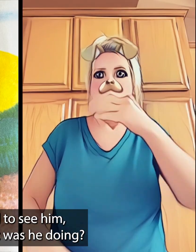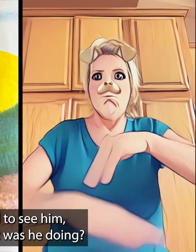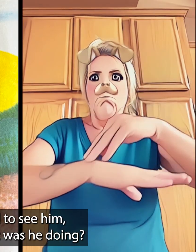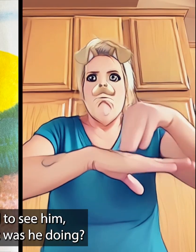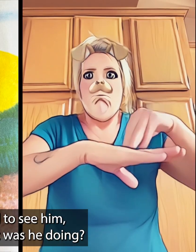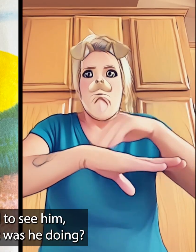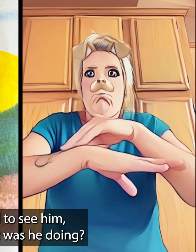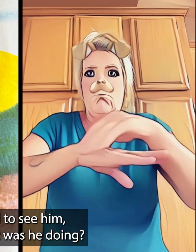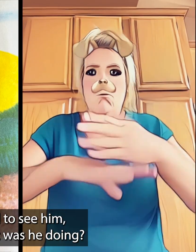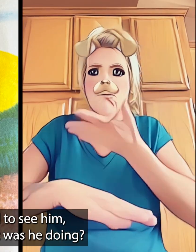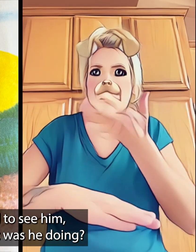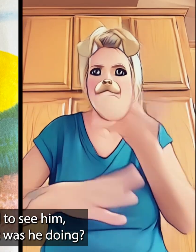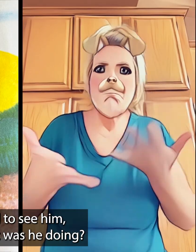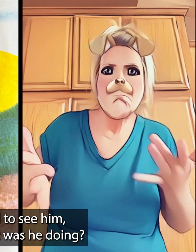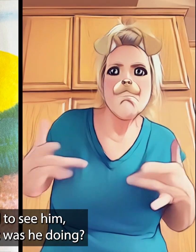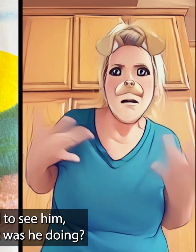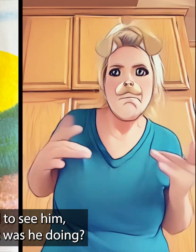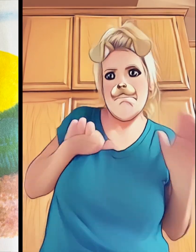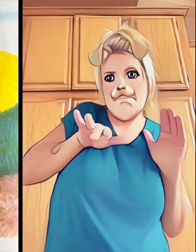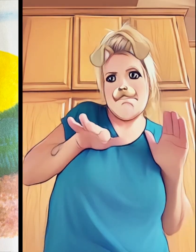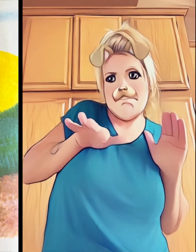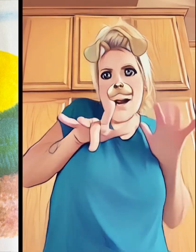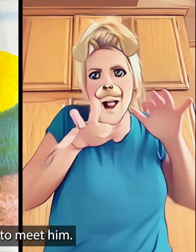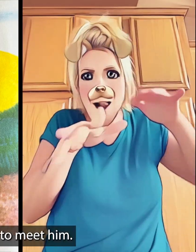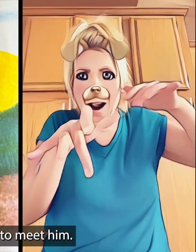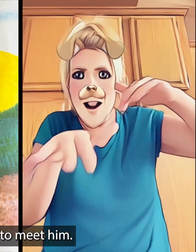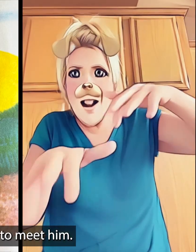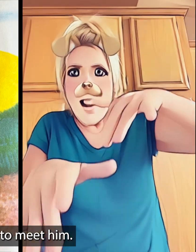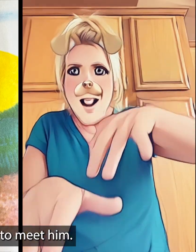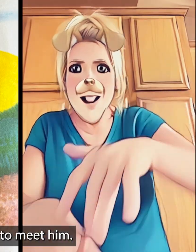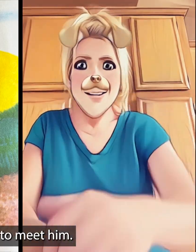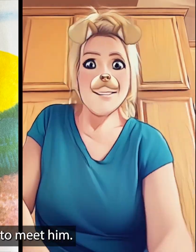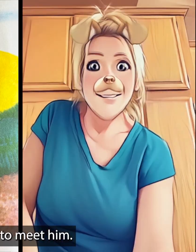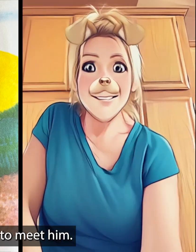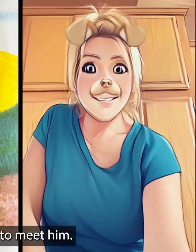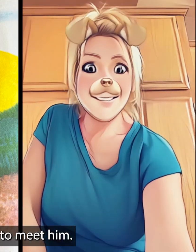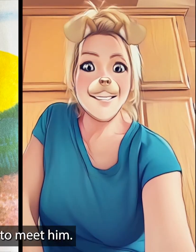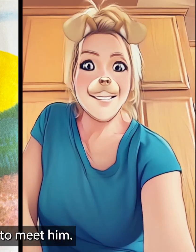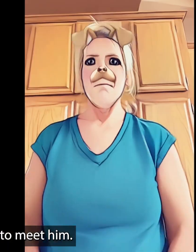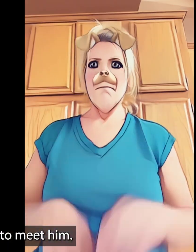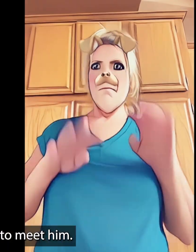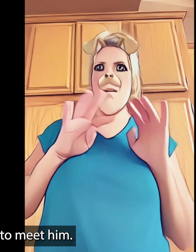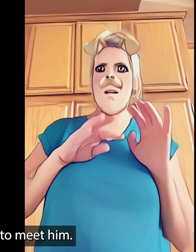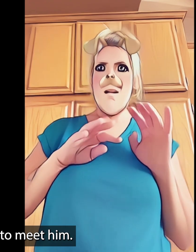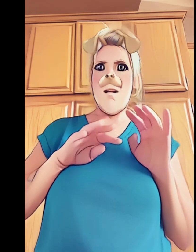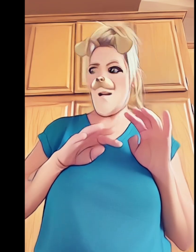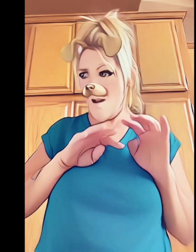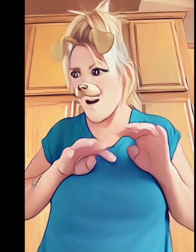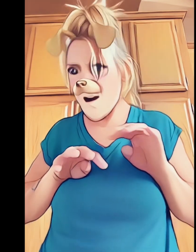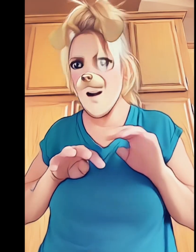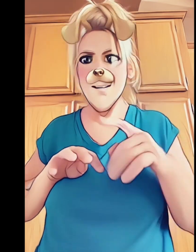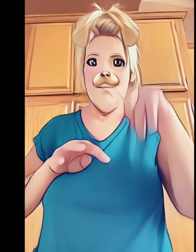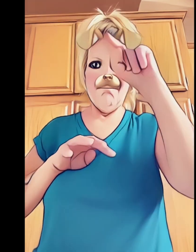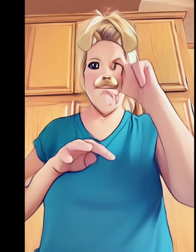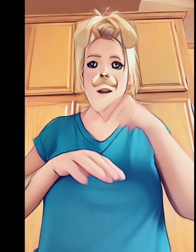to see him, but they wondered, what was he doing? So they all went down to meet him.